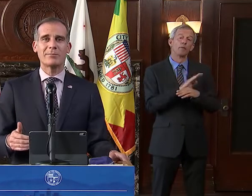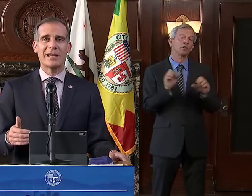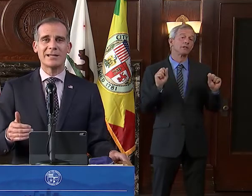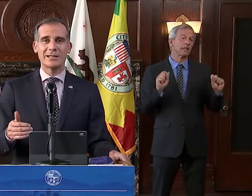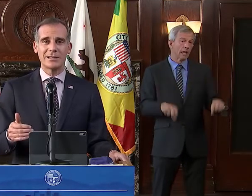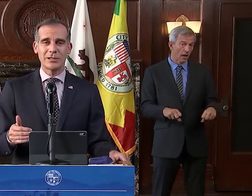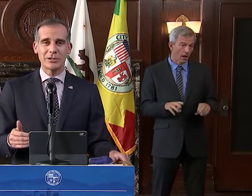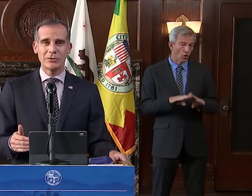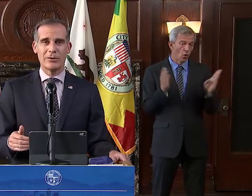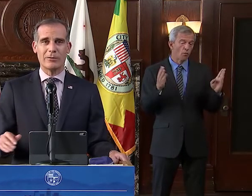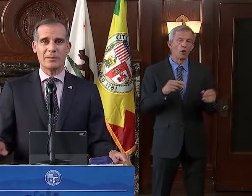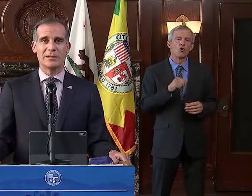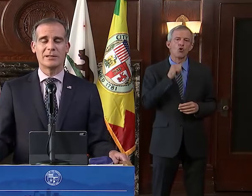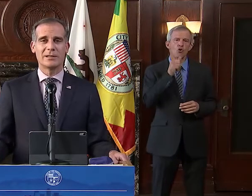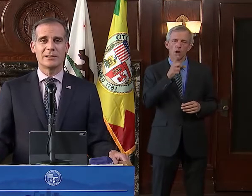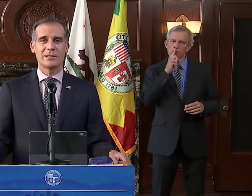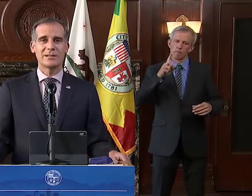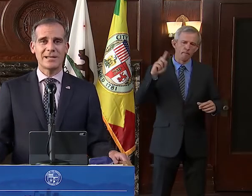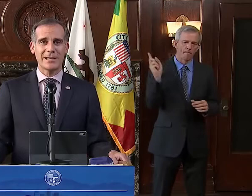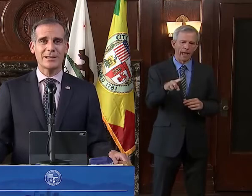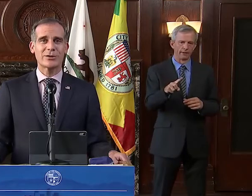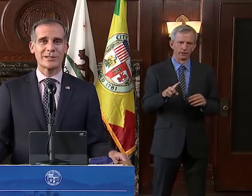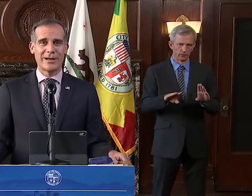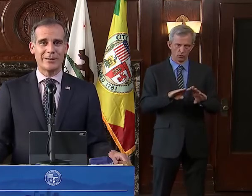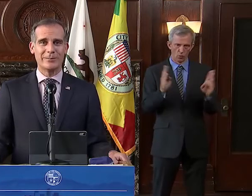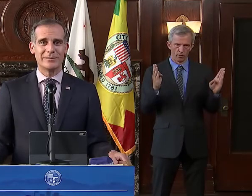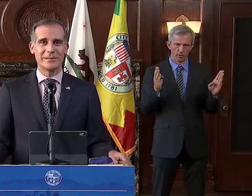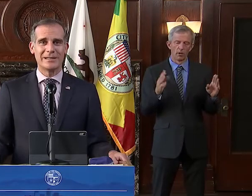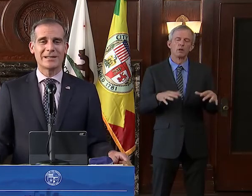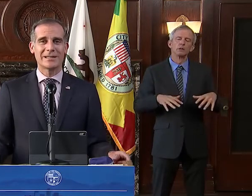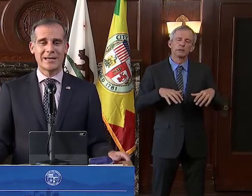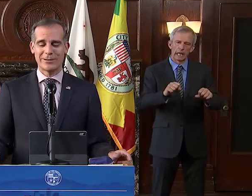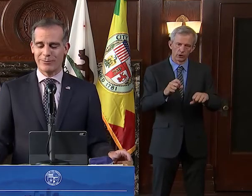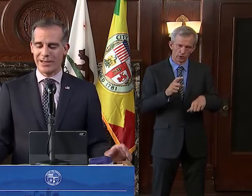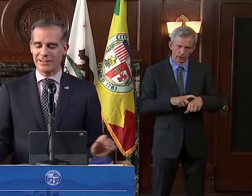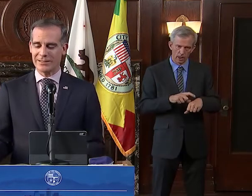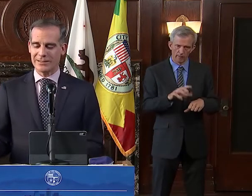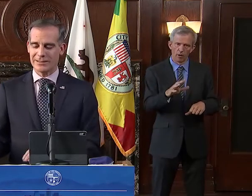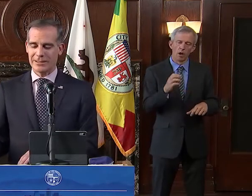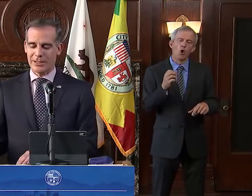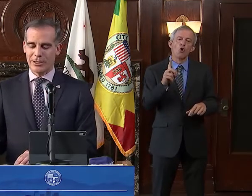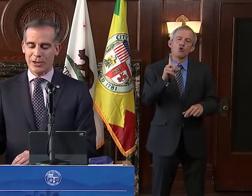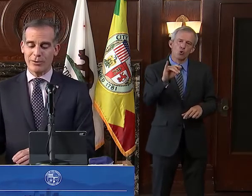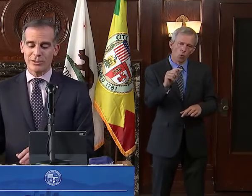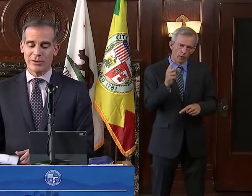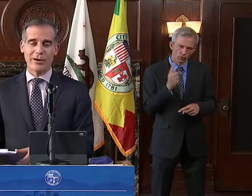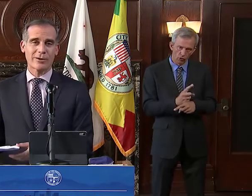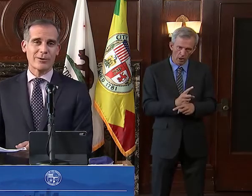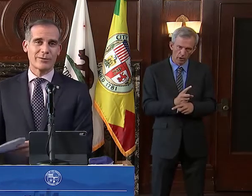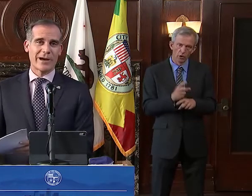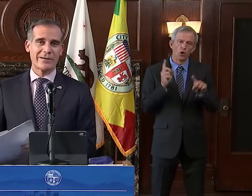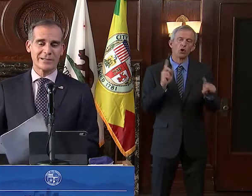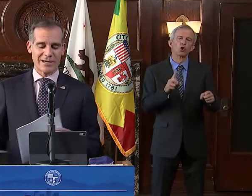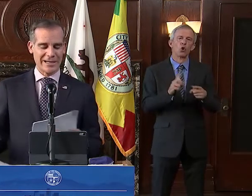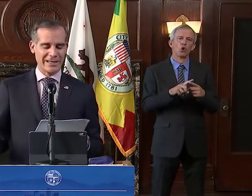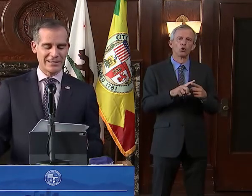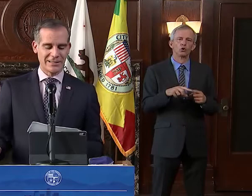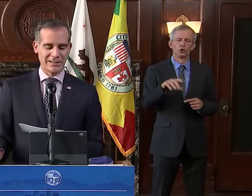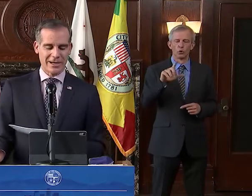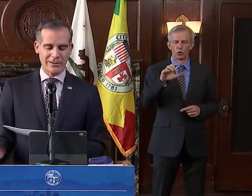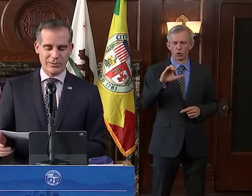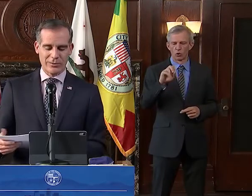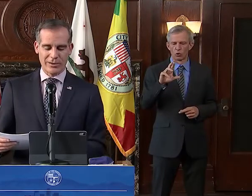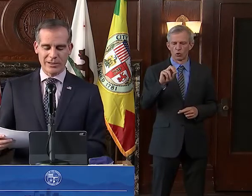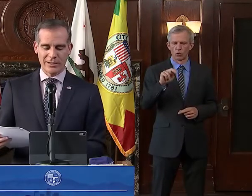are not mandated to open. Take your time. Get it right. Go to our